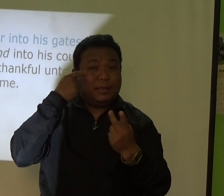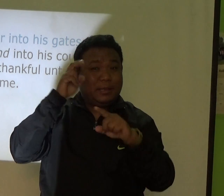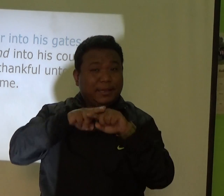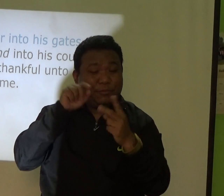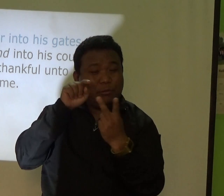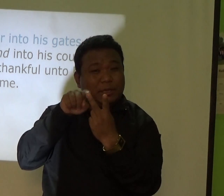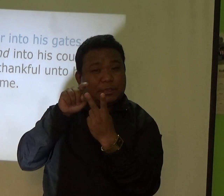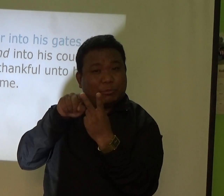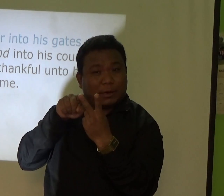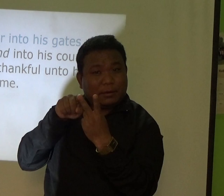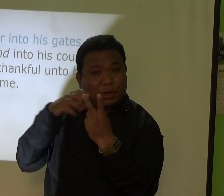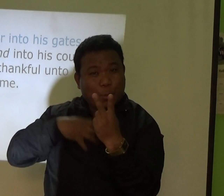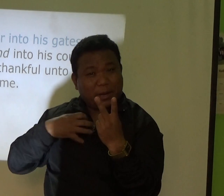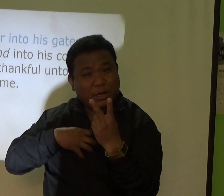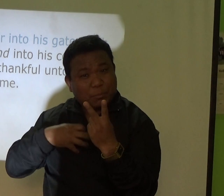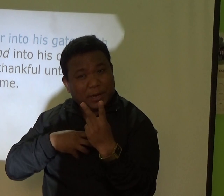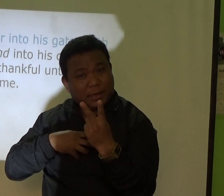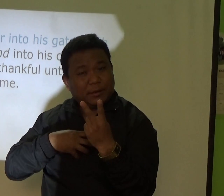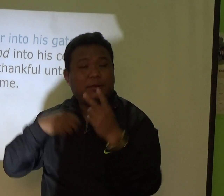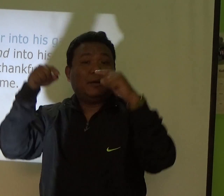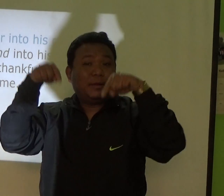Do you feel this one? Can you complain? No?